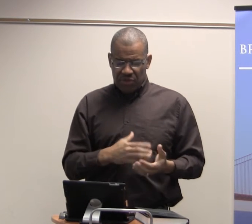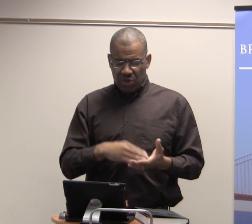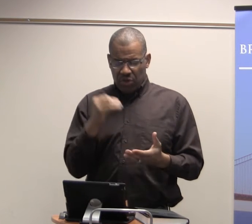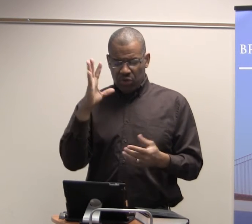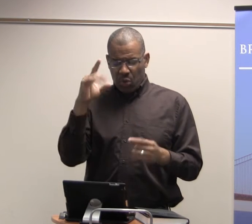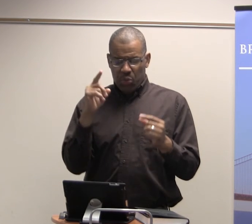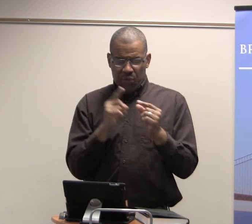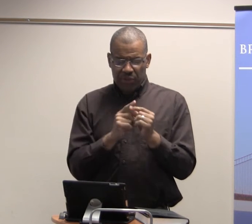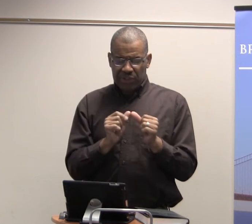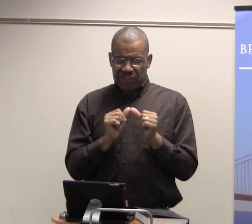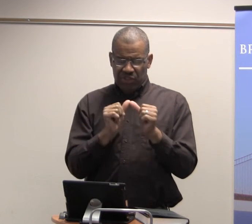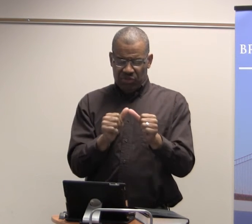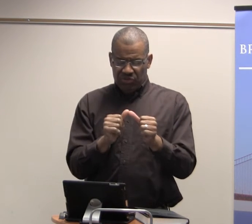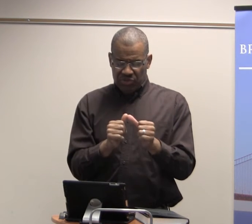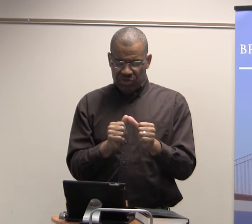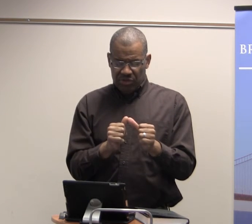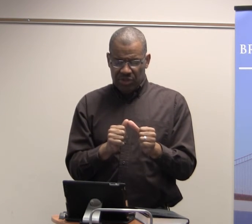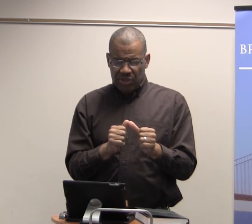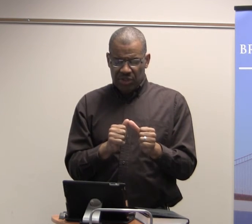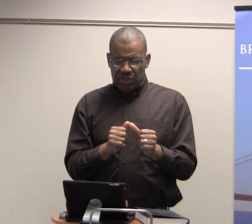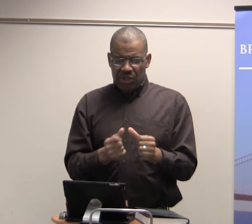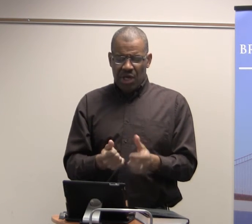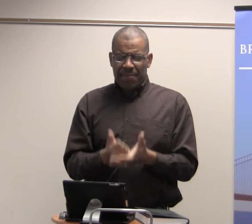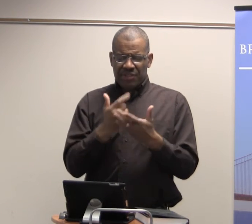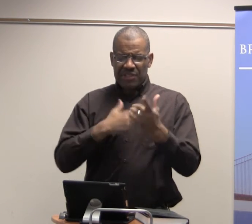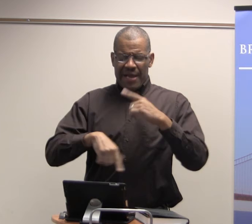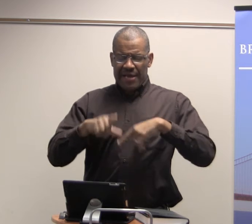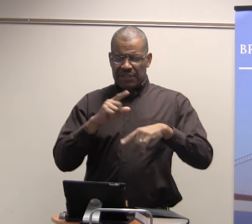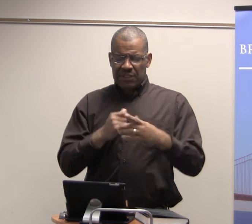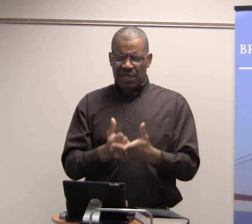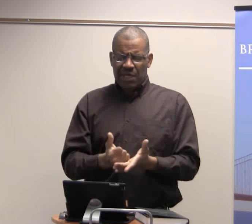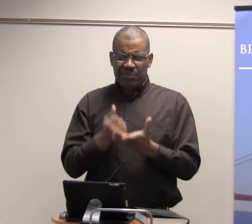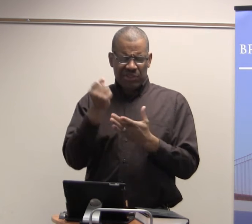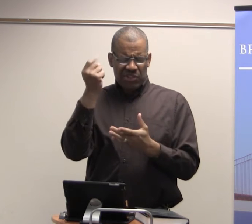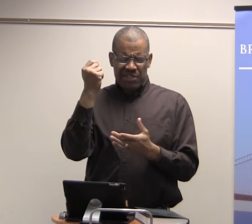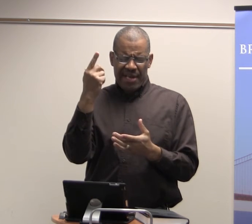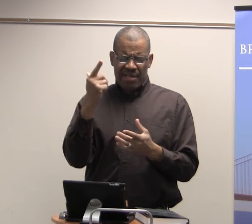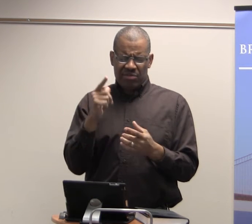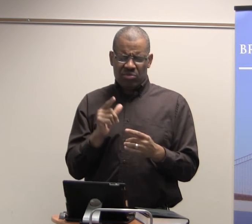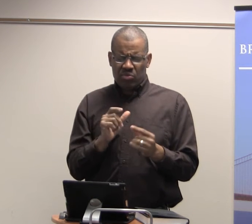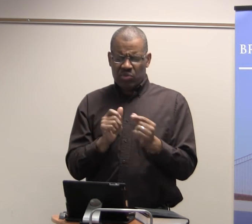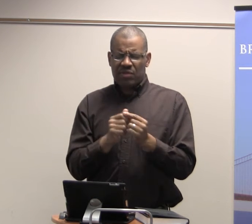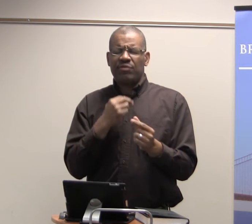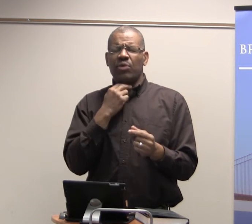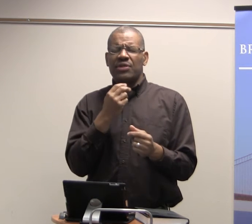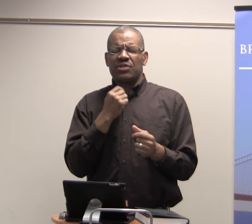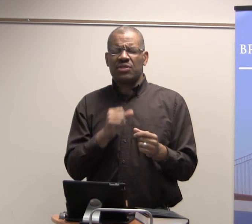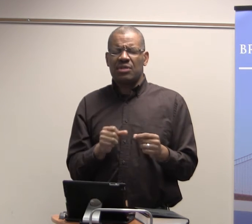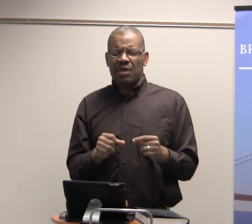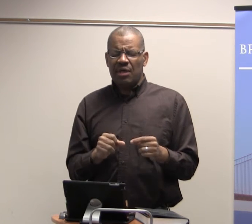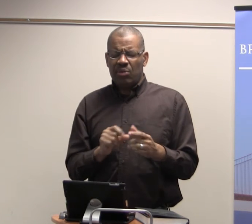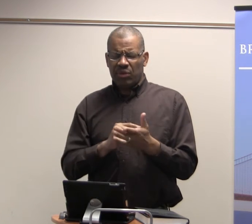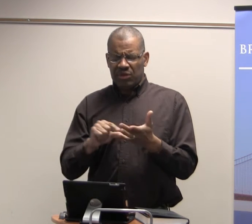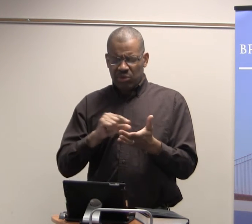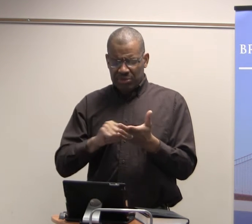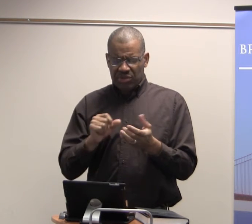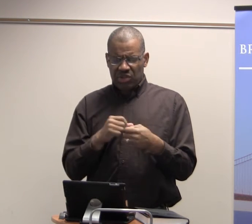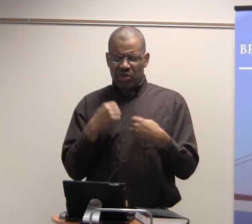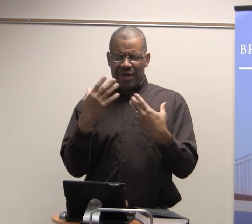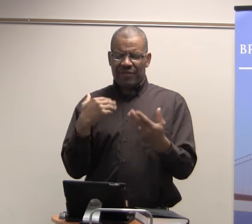to learn your word continues. Help us sign, help understand with the voice, with the scriptures you gave